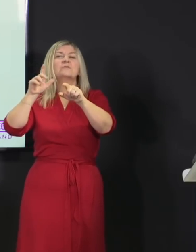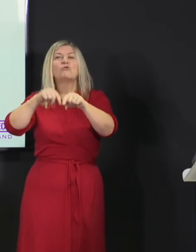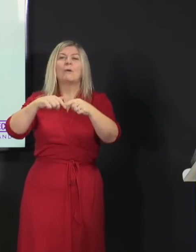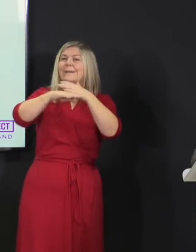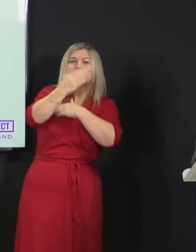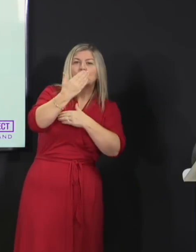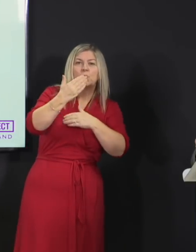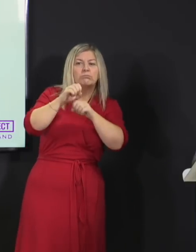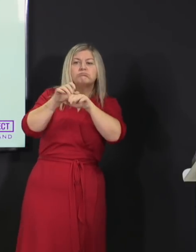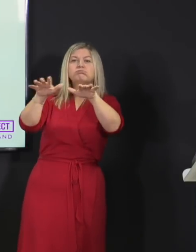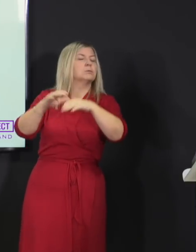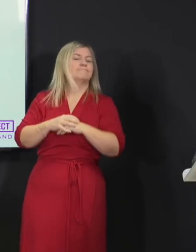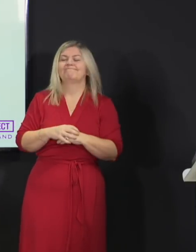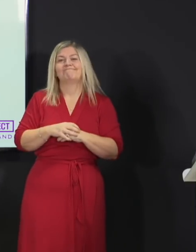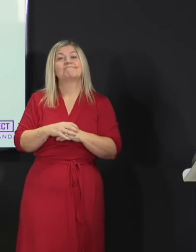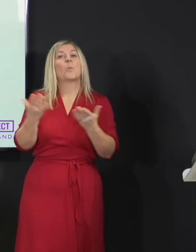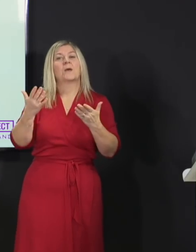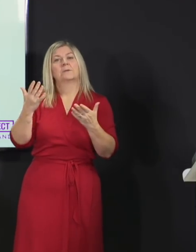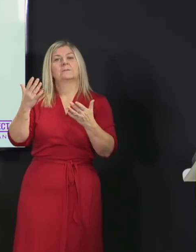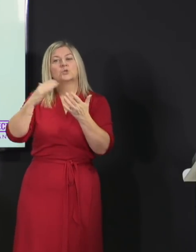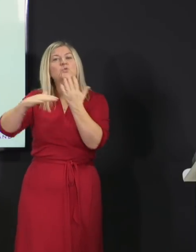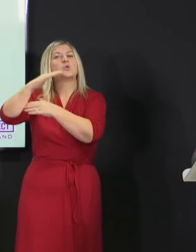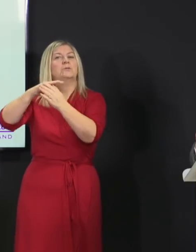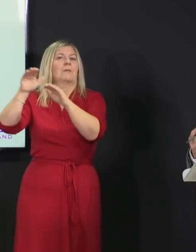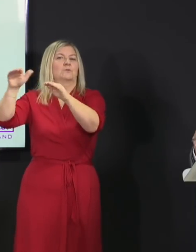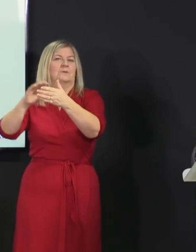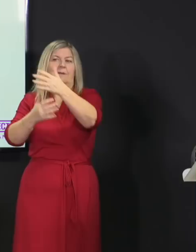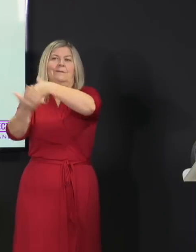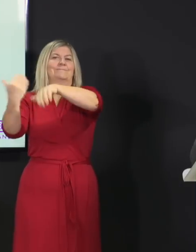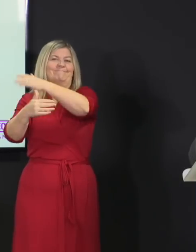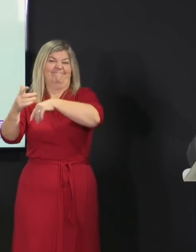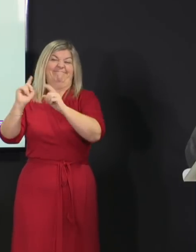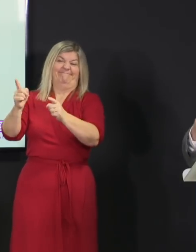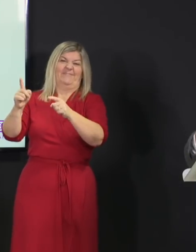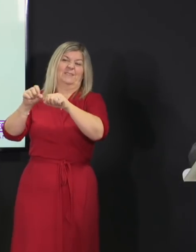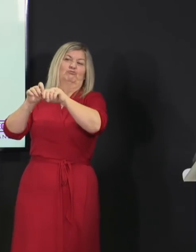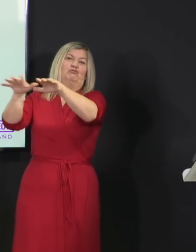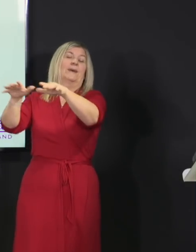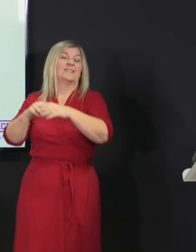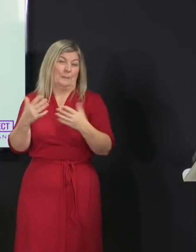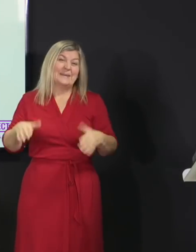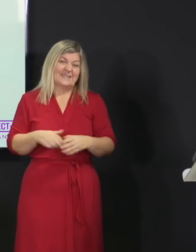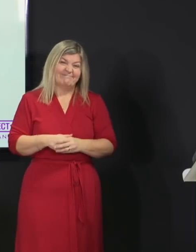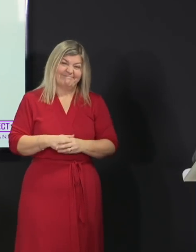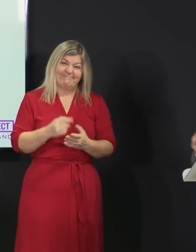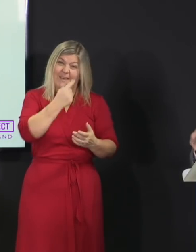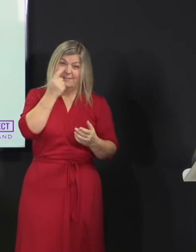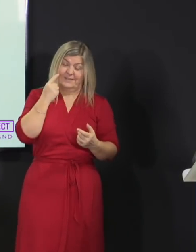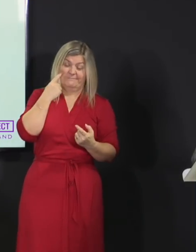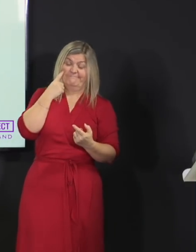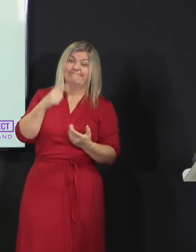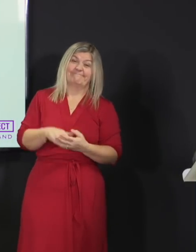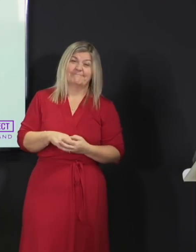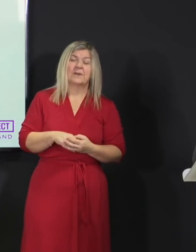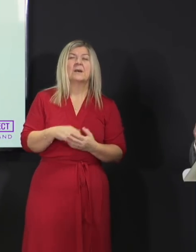settings rather than in educational settings. So, as I say, I don't think it's a guarantee that we would prevent those infections from happening. And likewise,